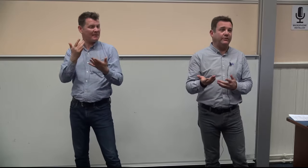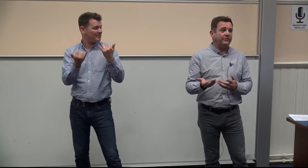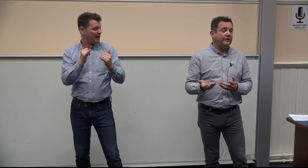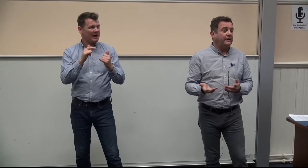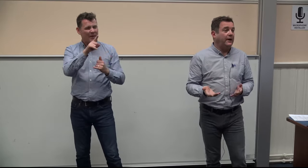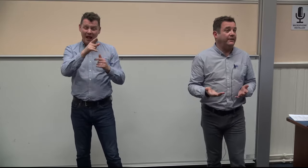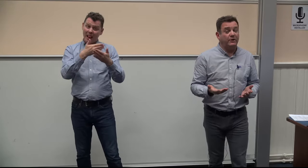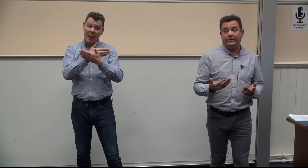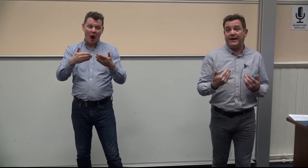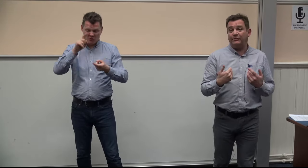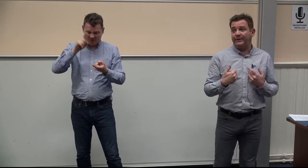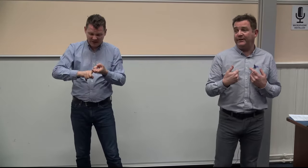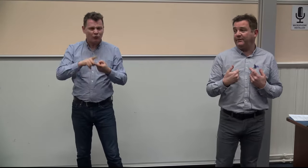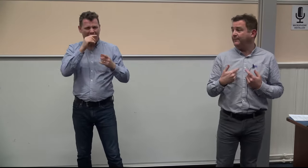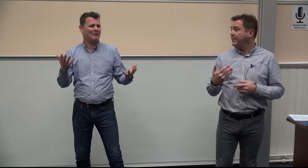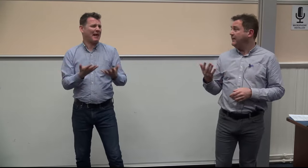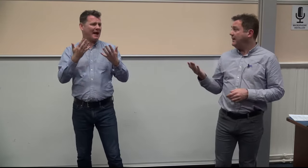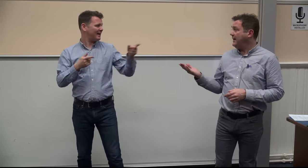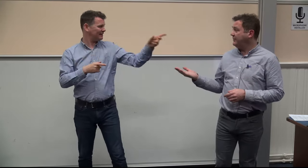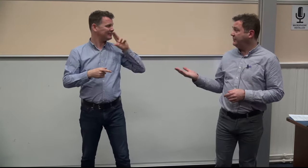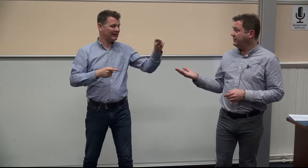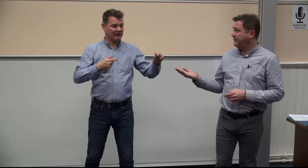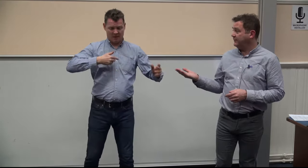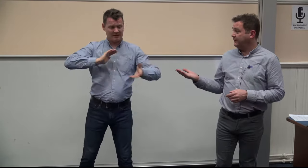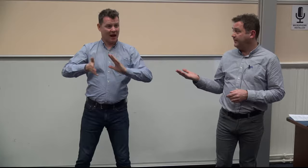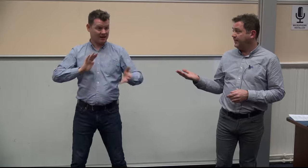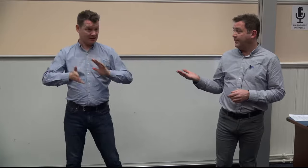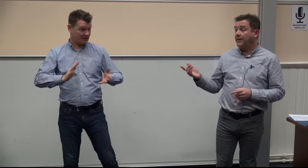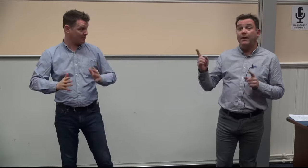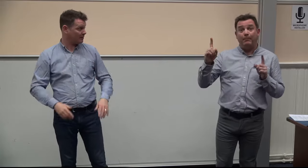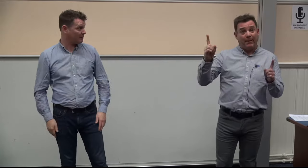with language. At the moment I'm speaking, Andy's signing.